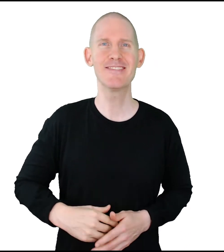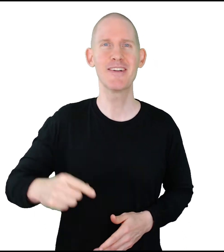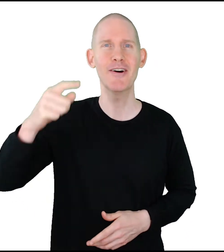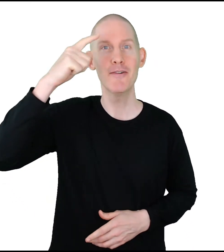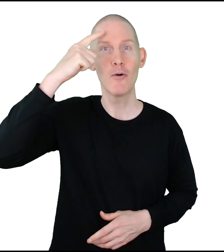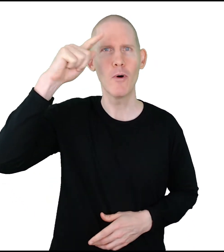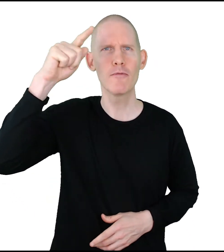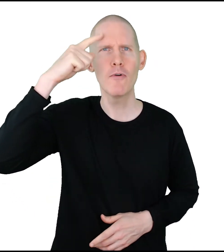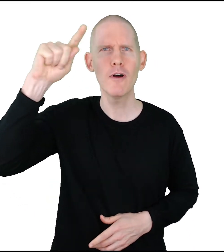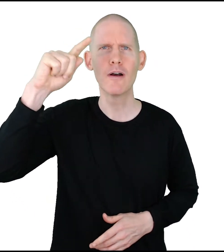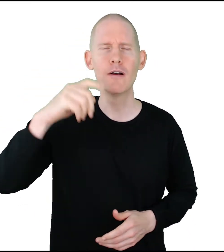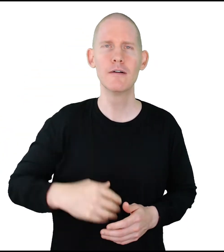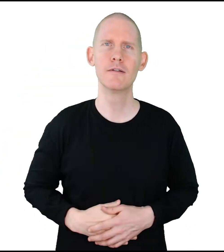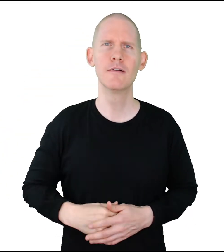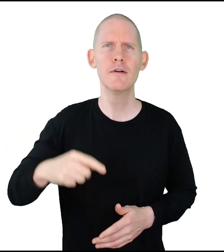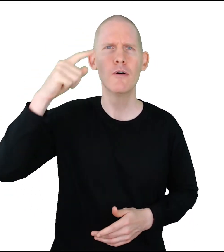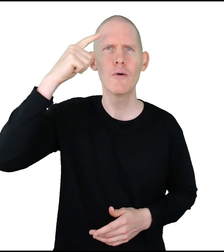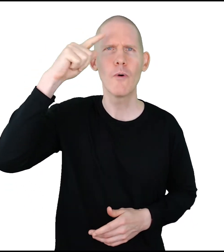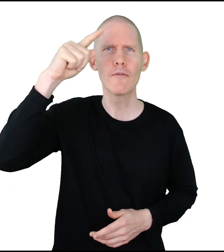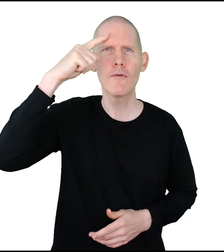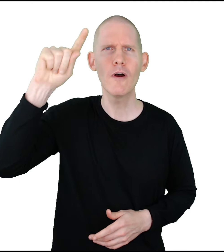We go, what for? What for?